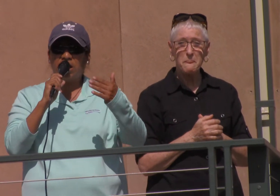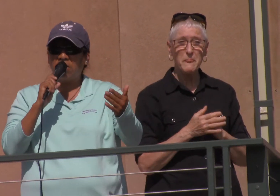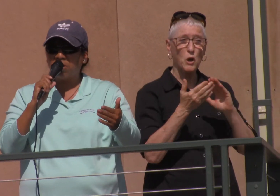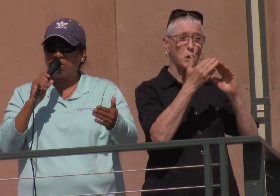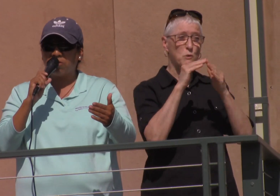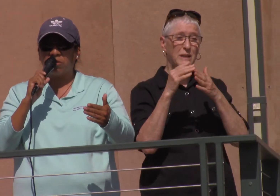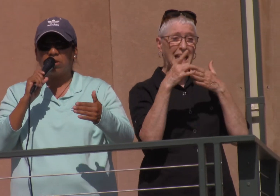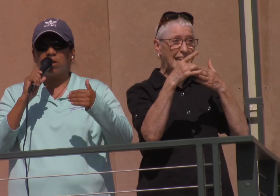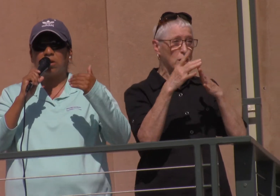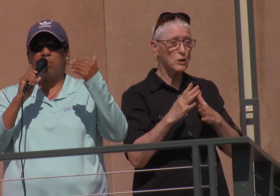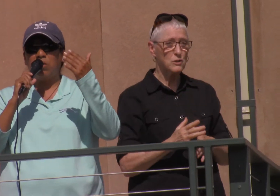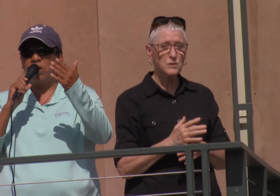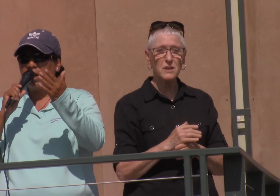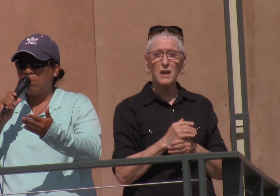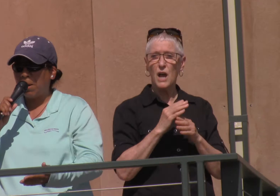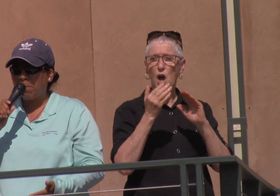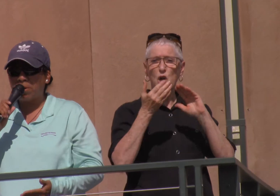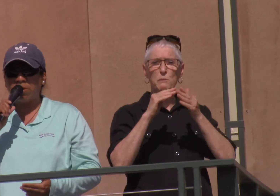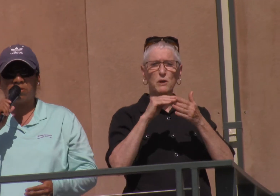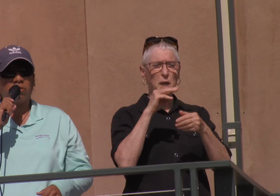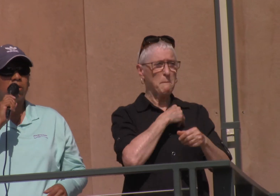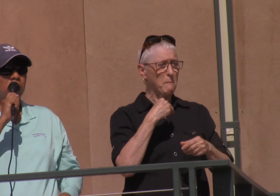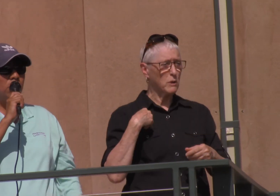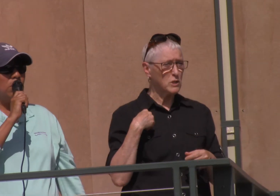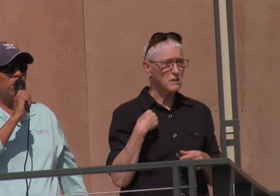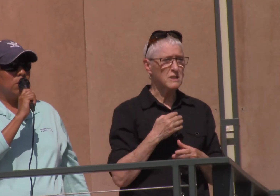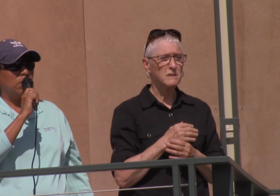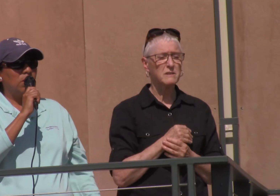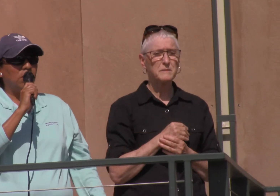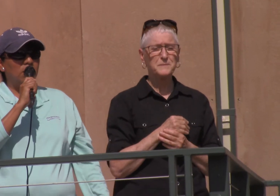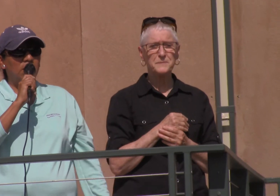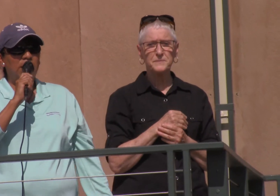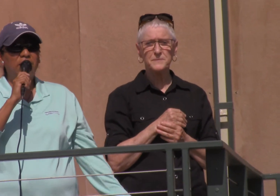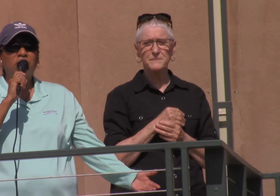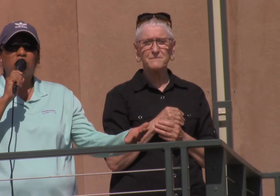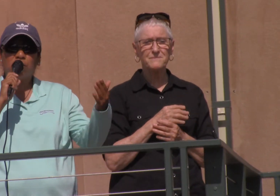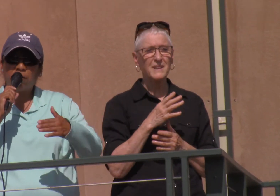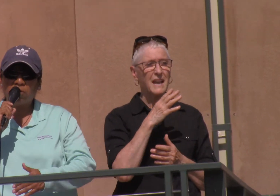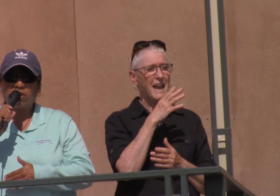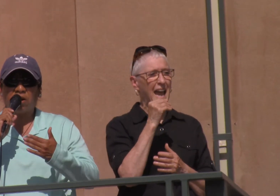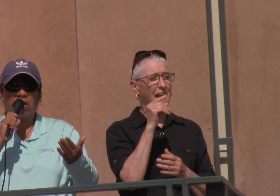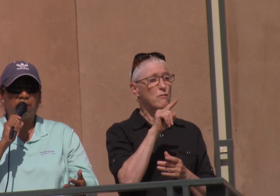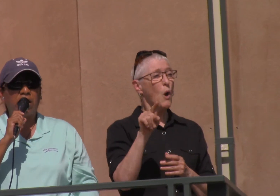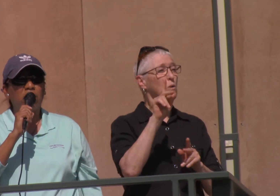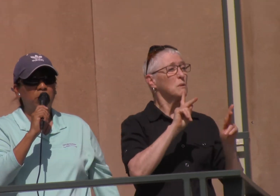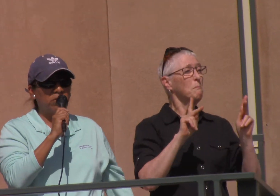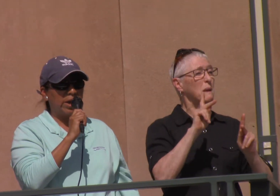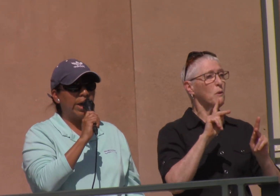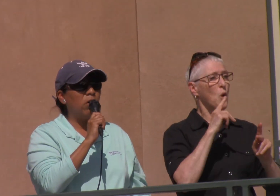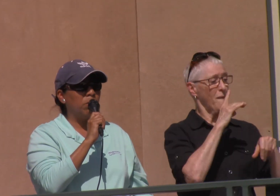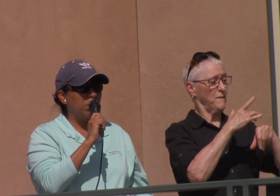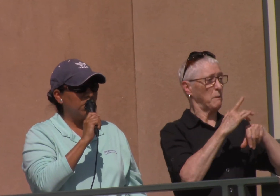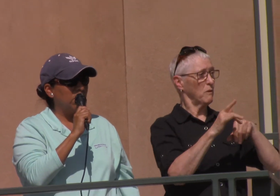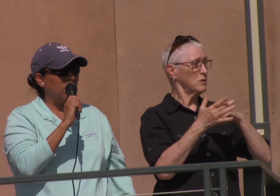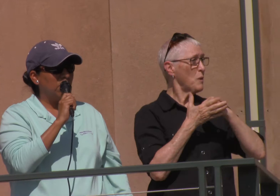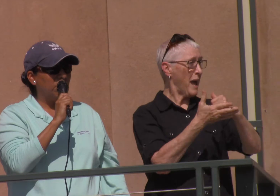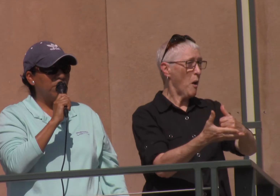Community leaders, community members, and even those folks that are available to